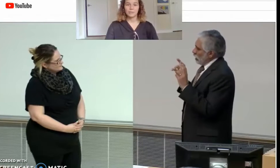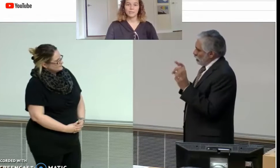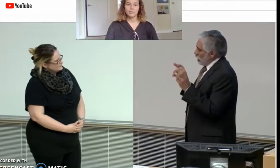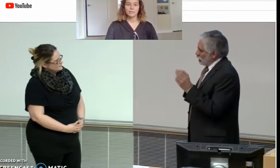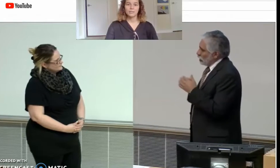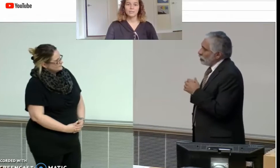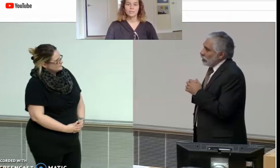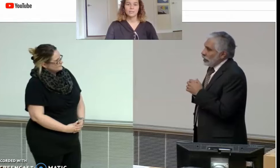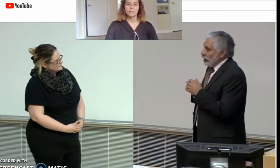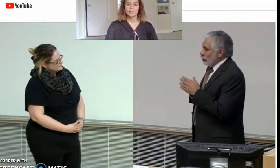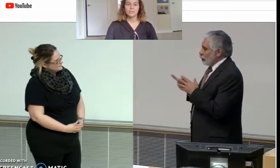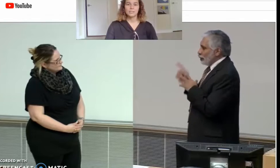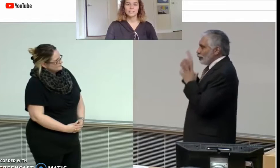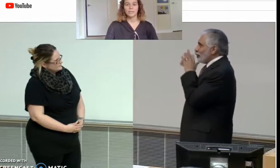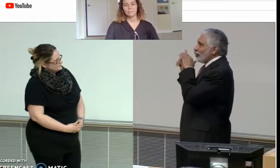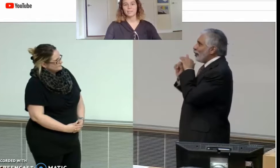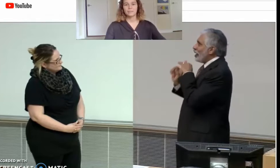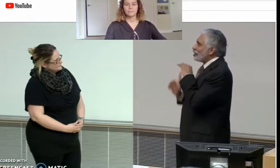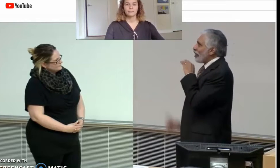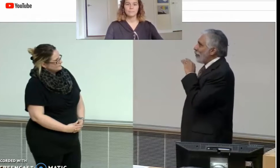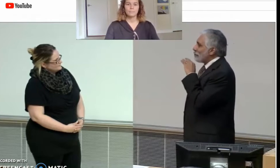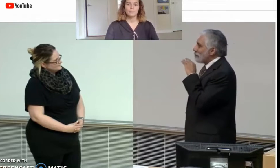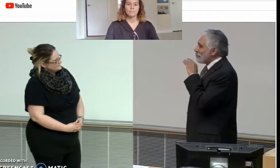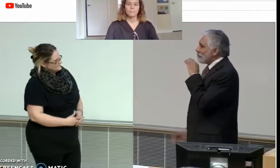but it's a touchy topic.